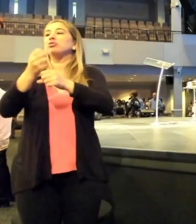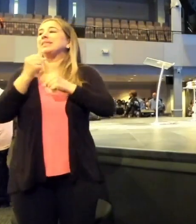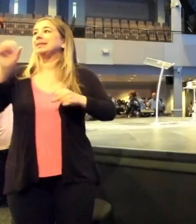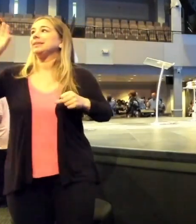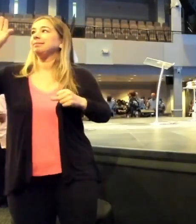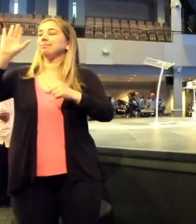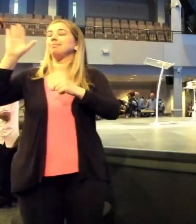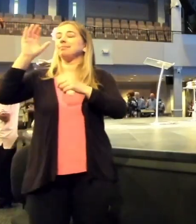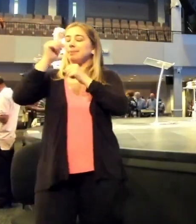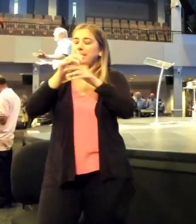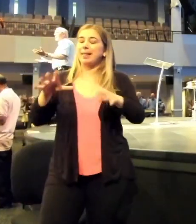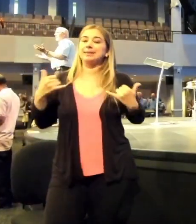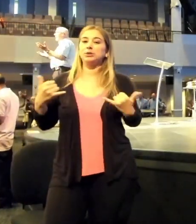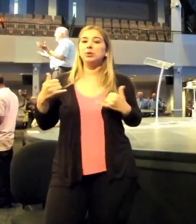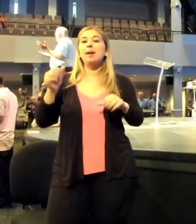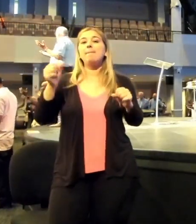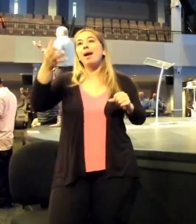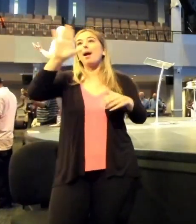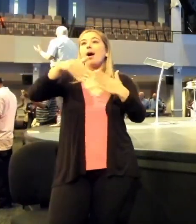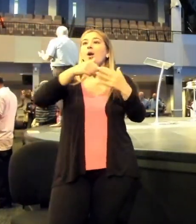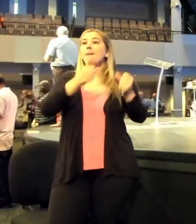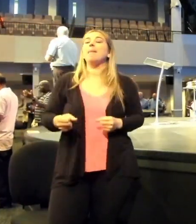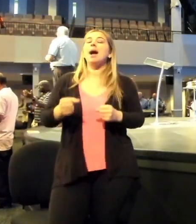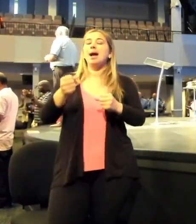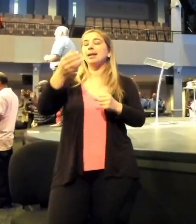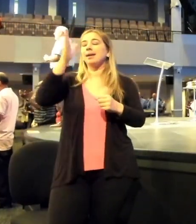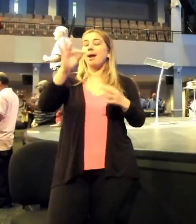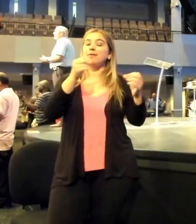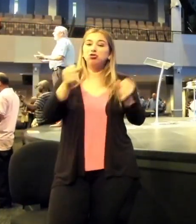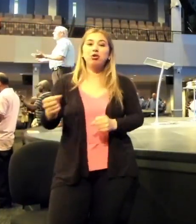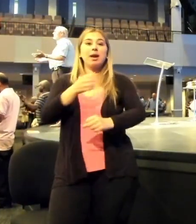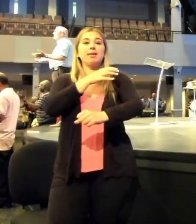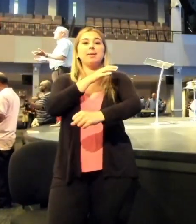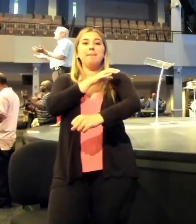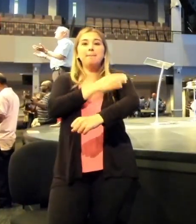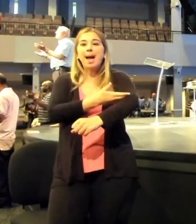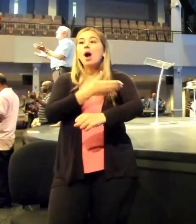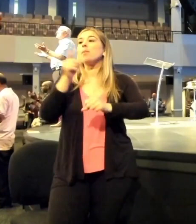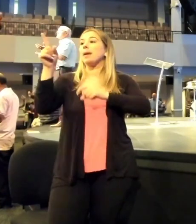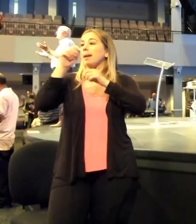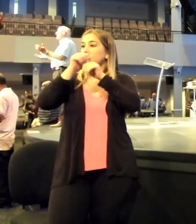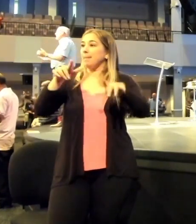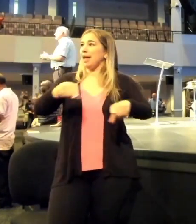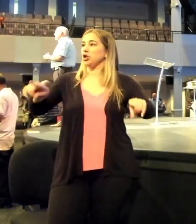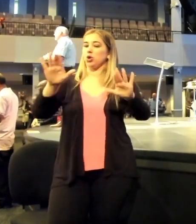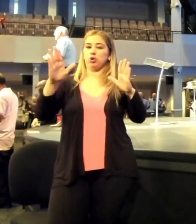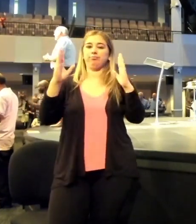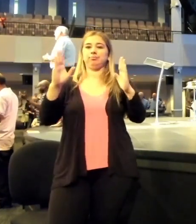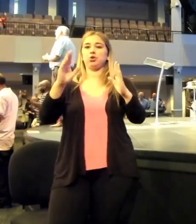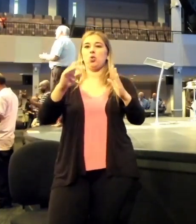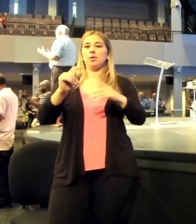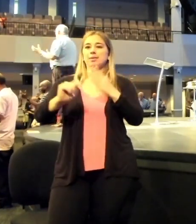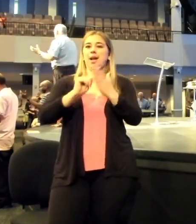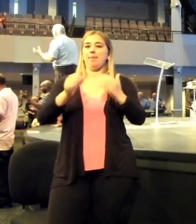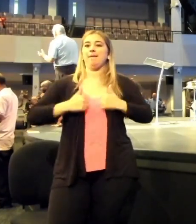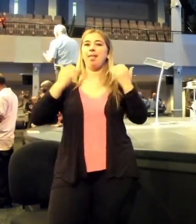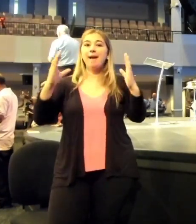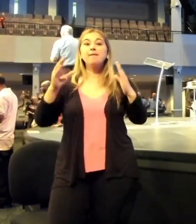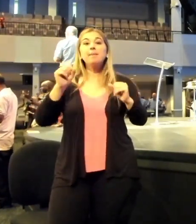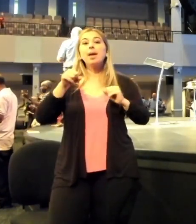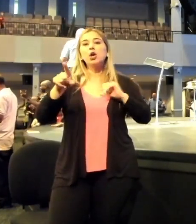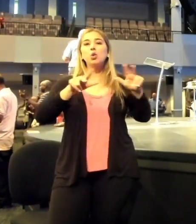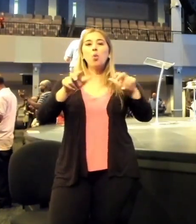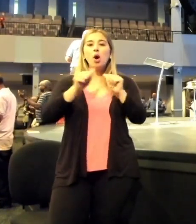blessing? Now may God Almighty, the God of strength and power, may He bless you in this season of your life. May you walk